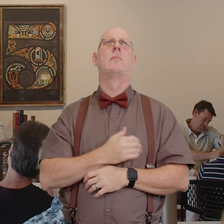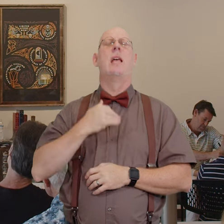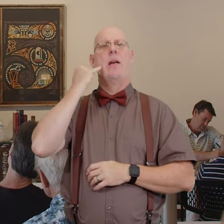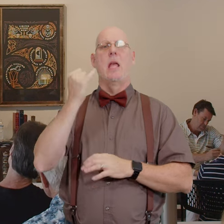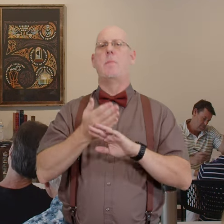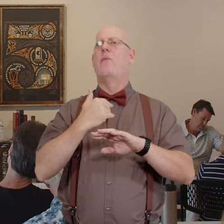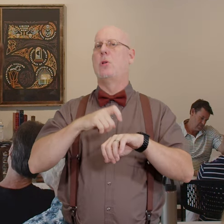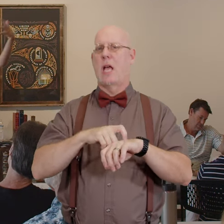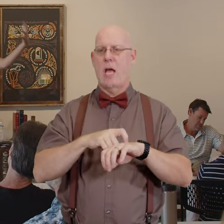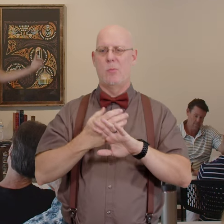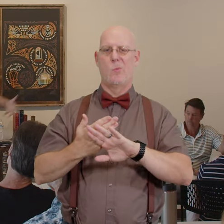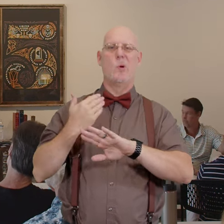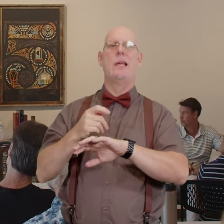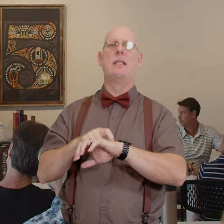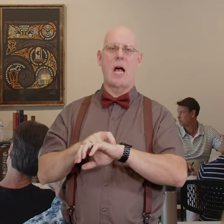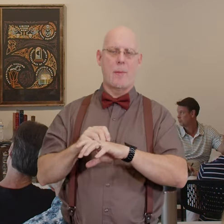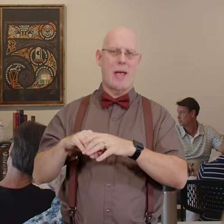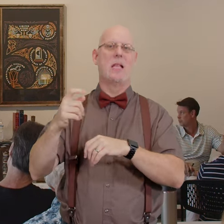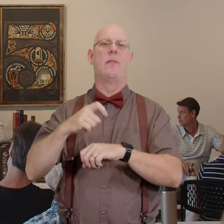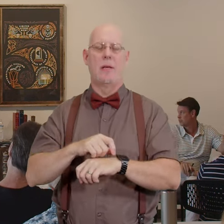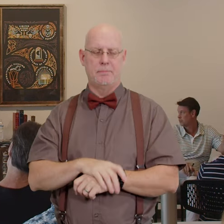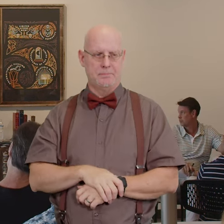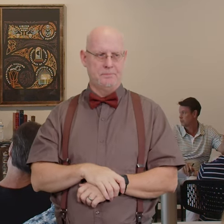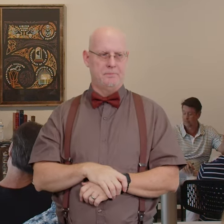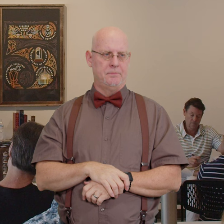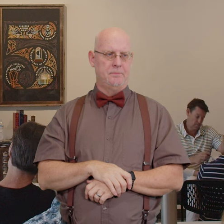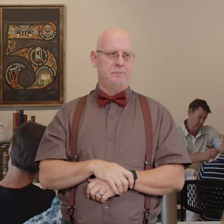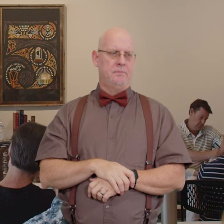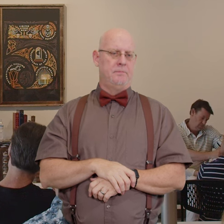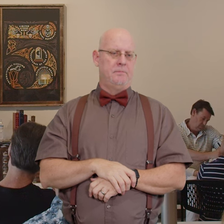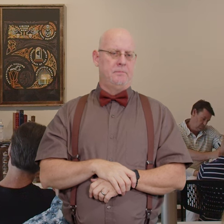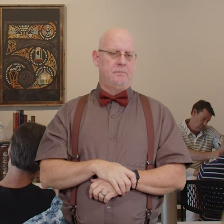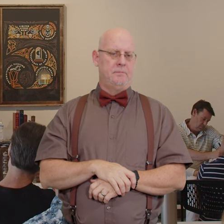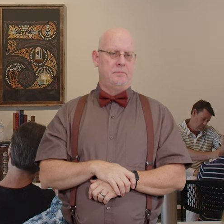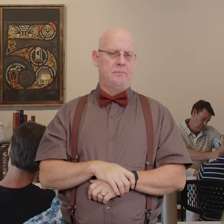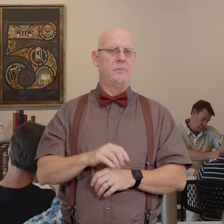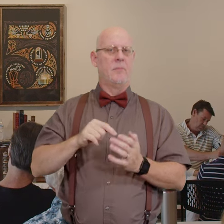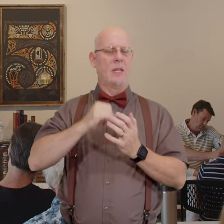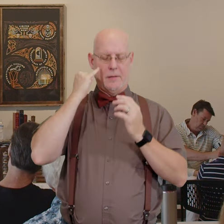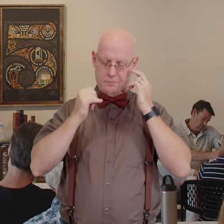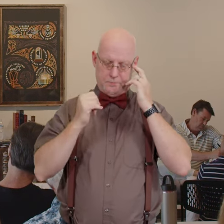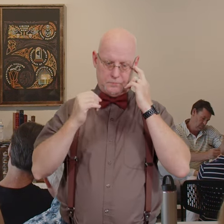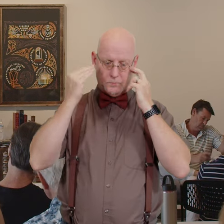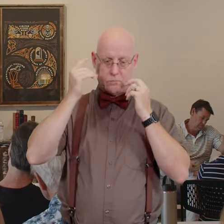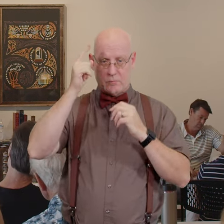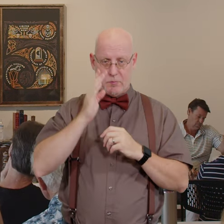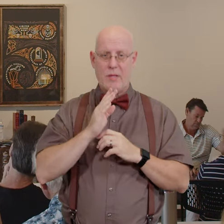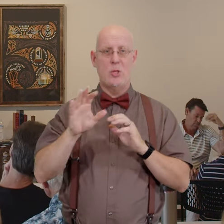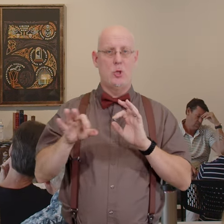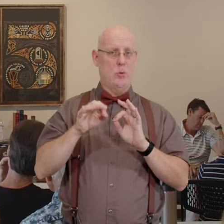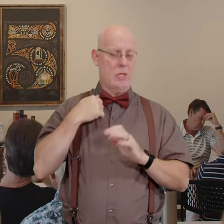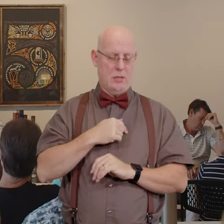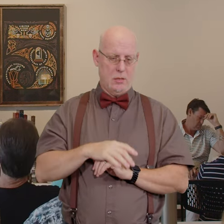idea of before time, pre-time, or outside of time, okay? So here's the idea. We know that